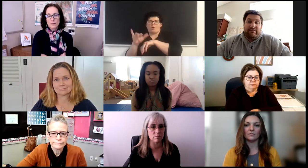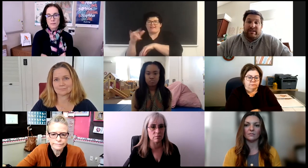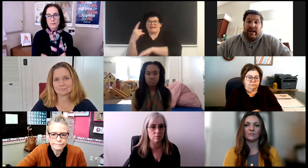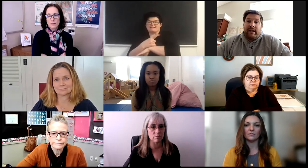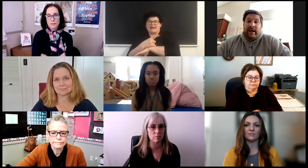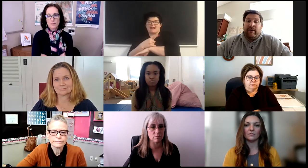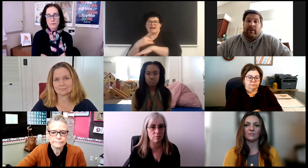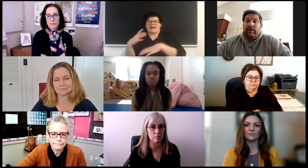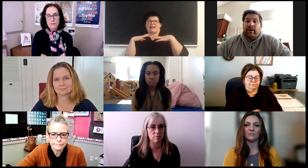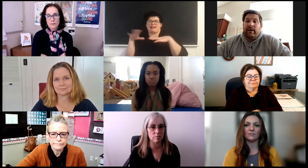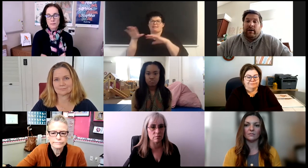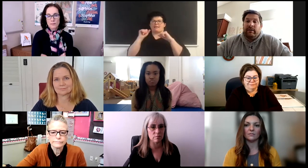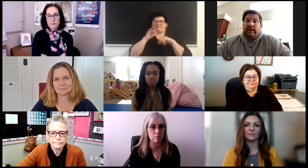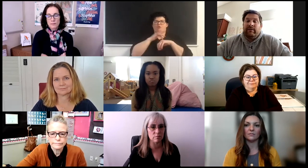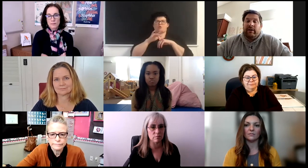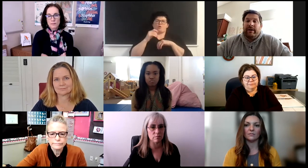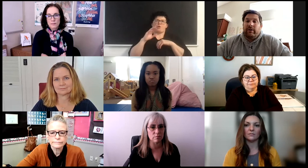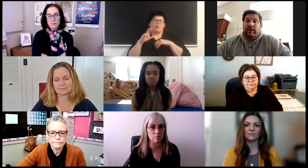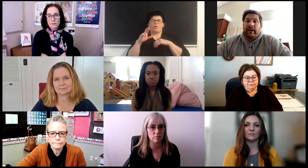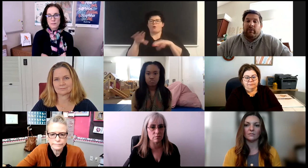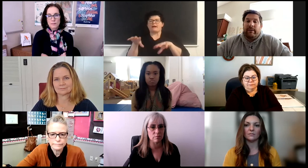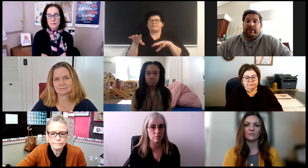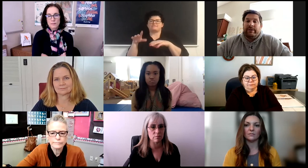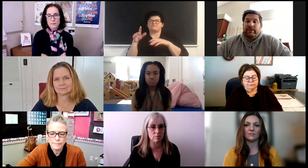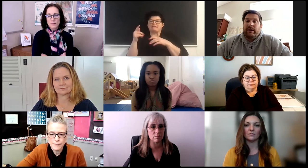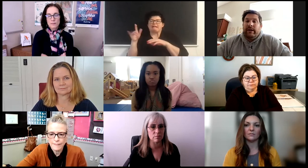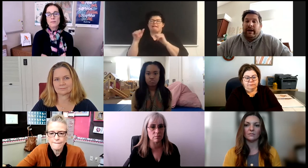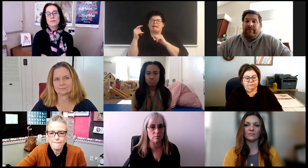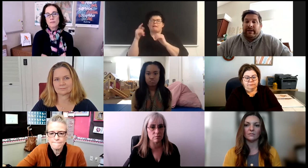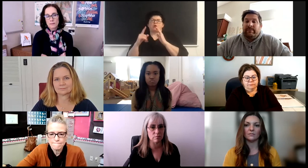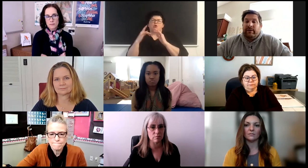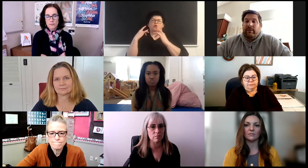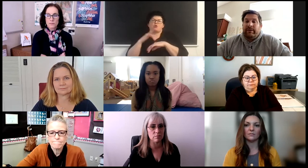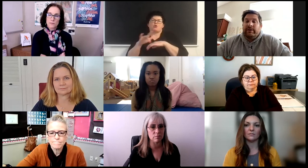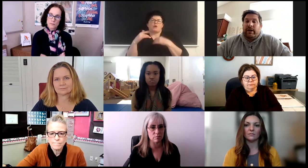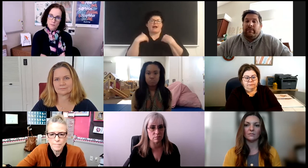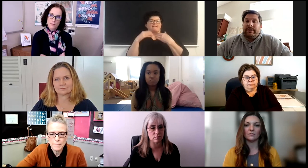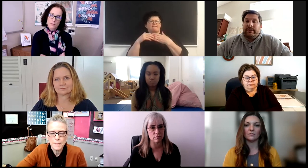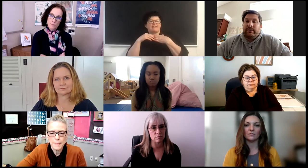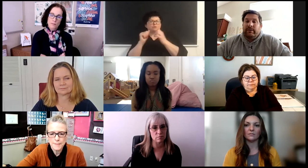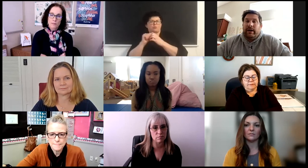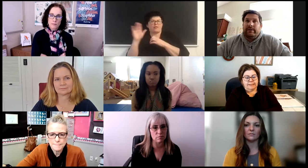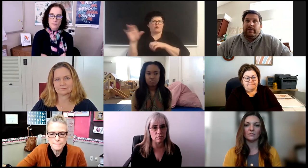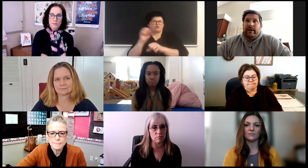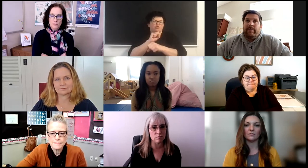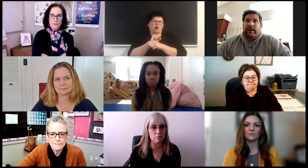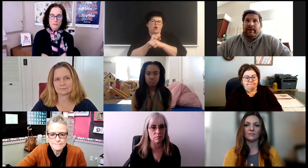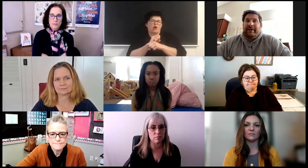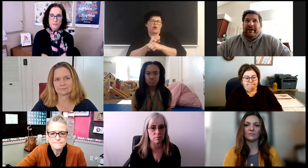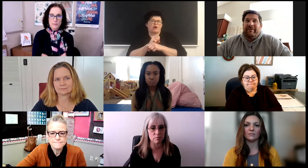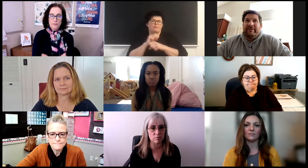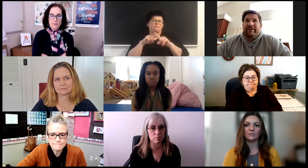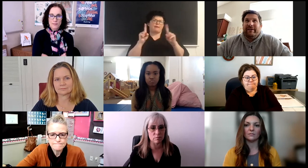just take an hour, leave a little bit early, like we're able to have flexibility with their job to do that.